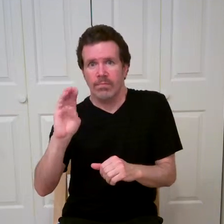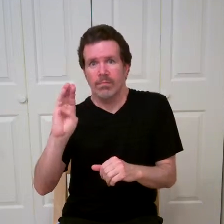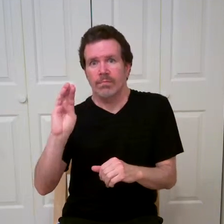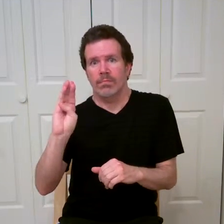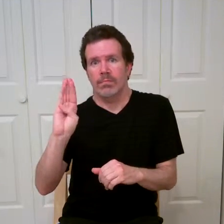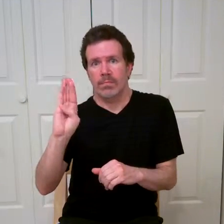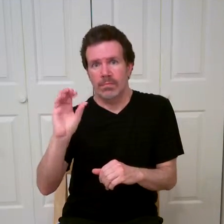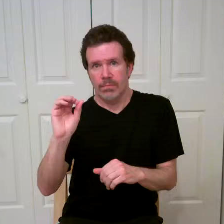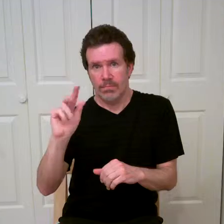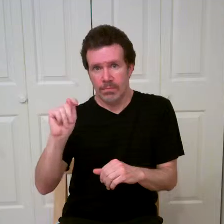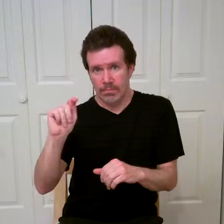technology.